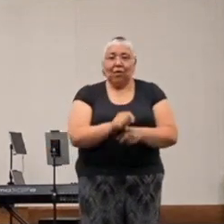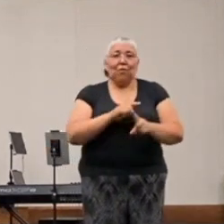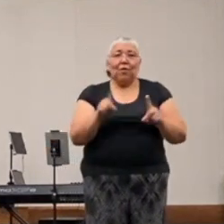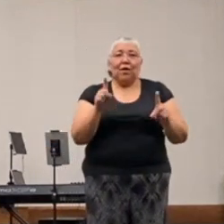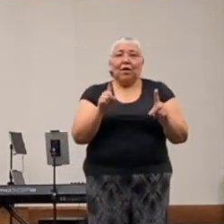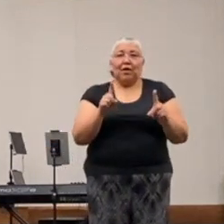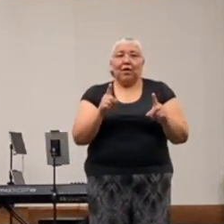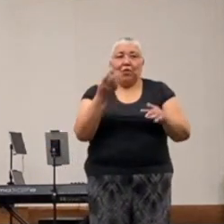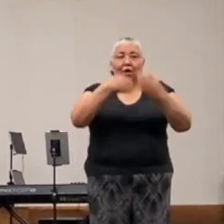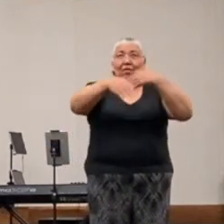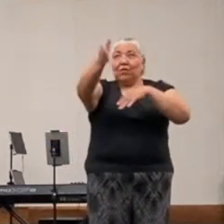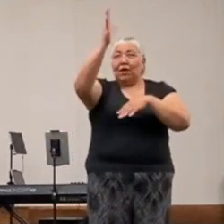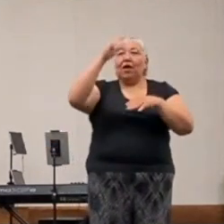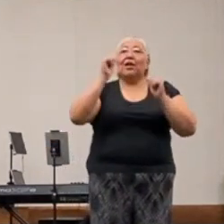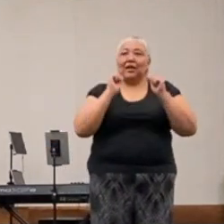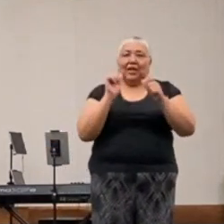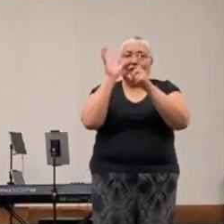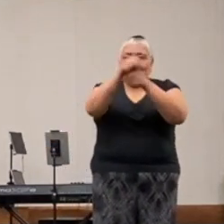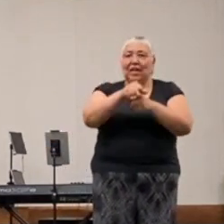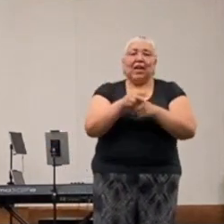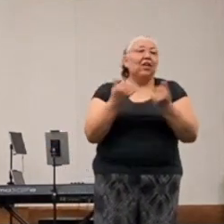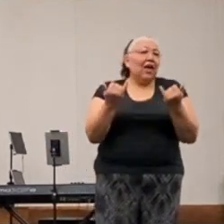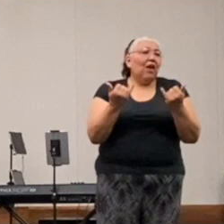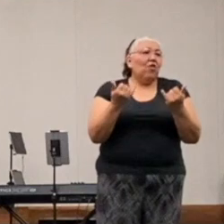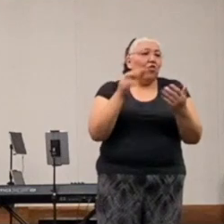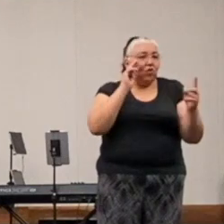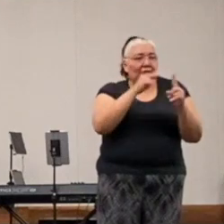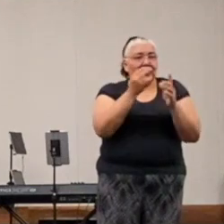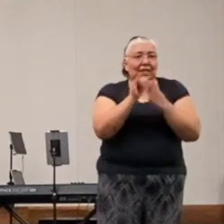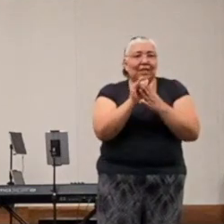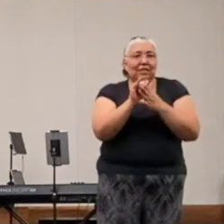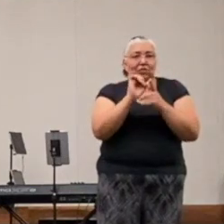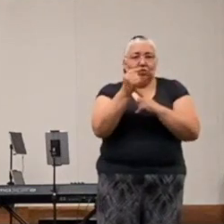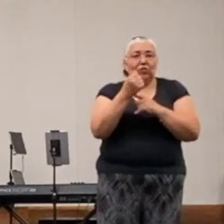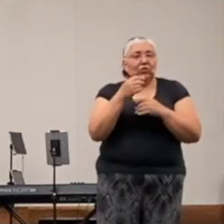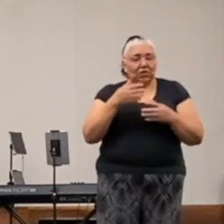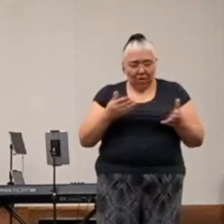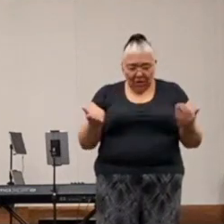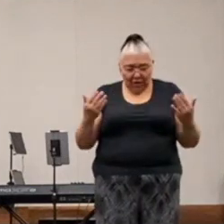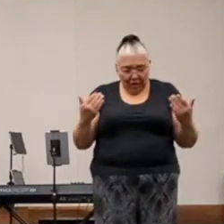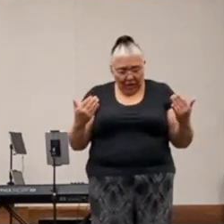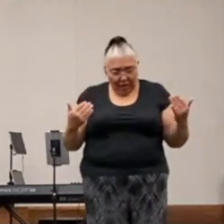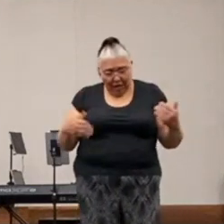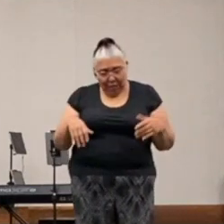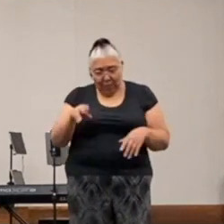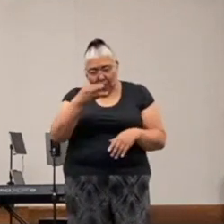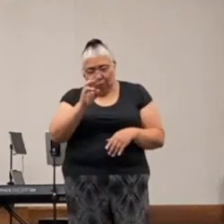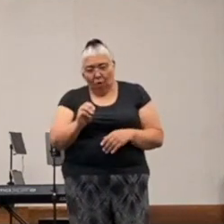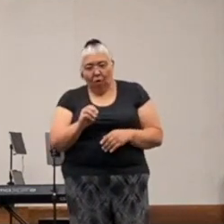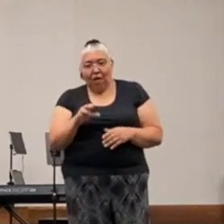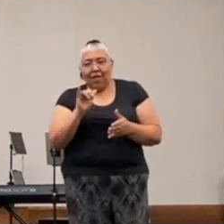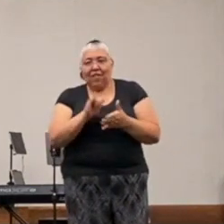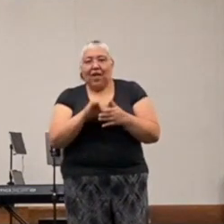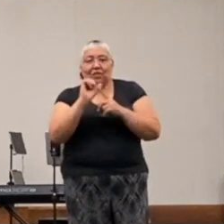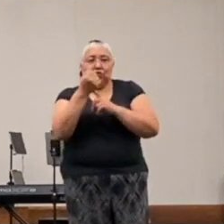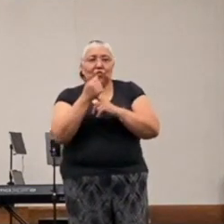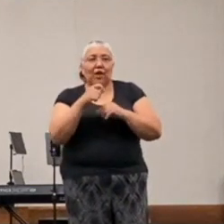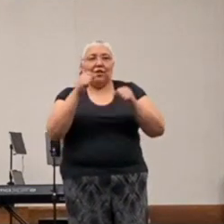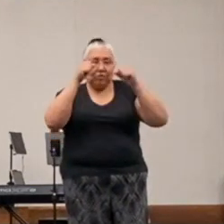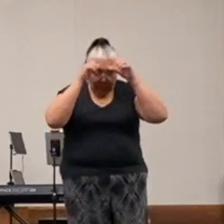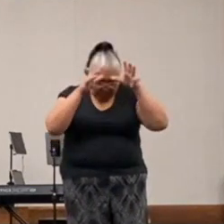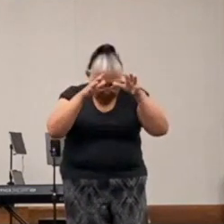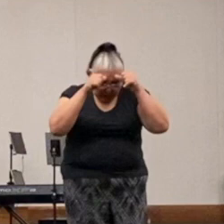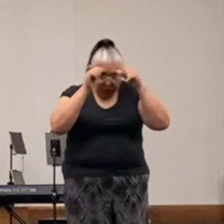Heavenly Father can take it down. So you look at your situation, you say, come at me, bro. And that situation has to bow down to your Heavenly